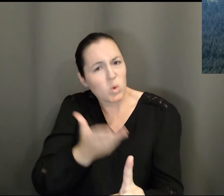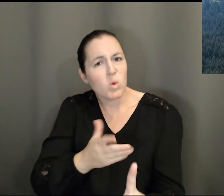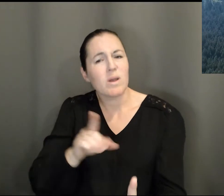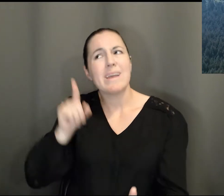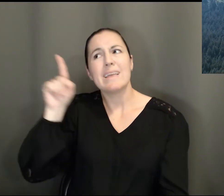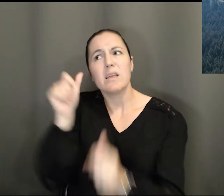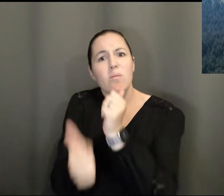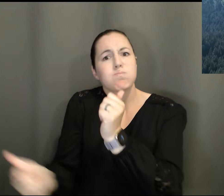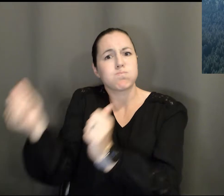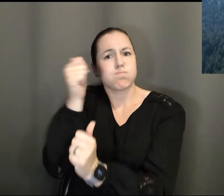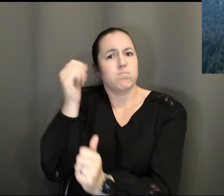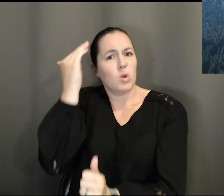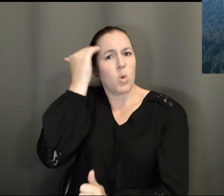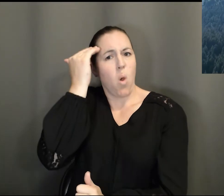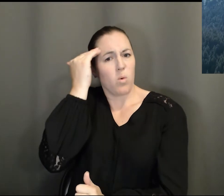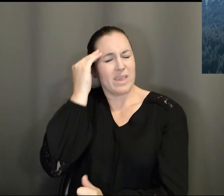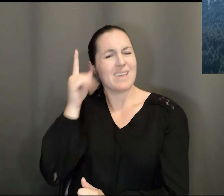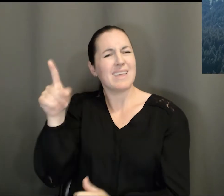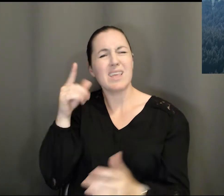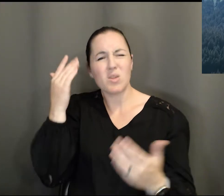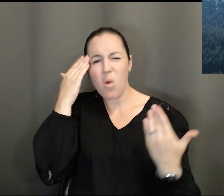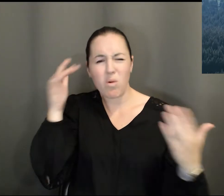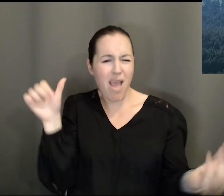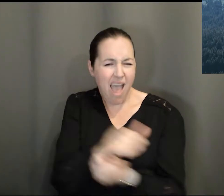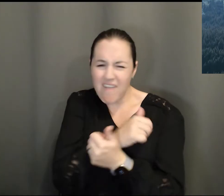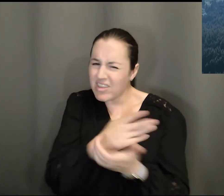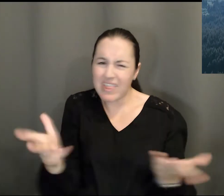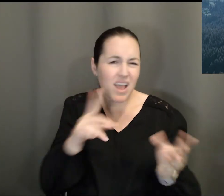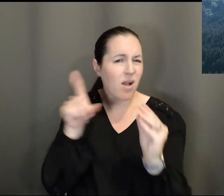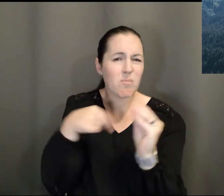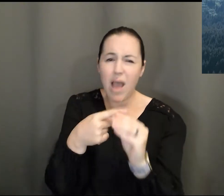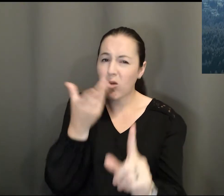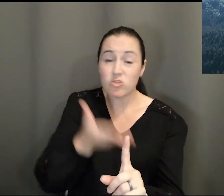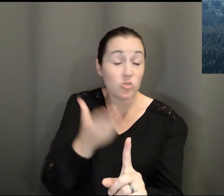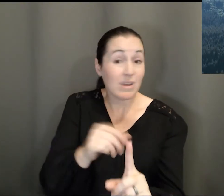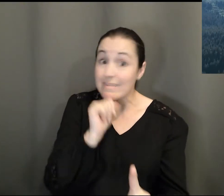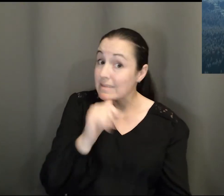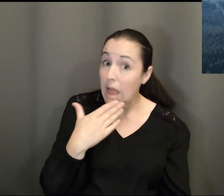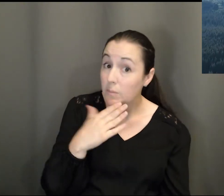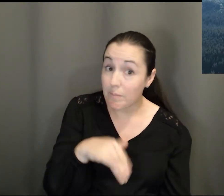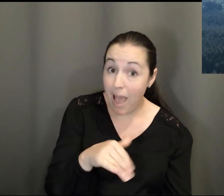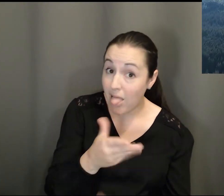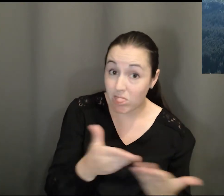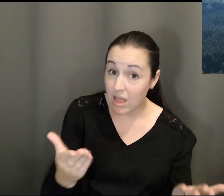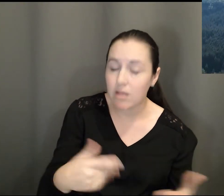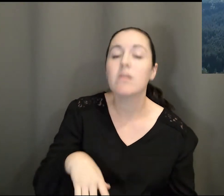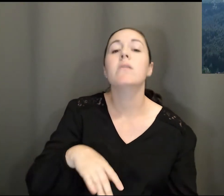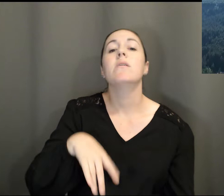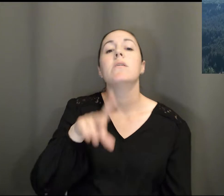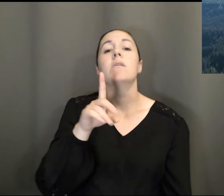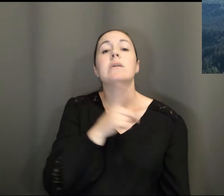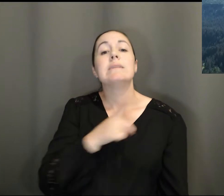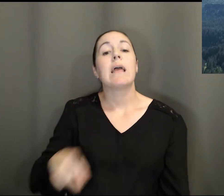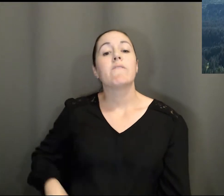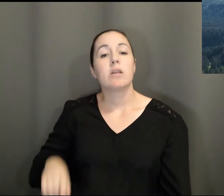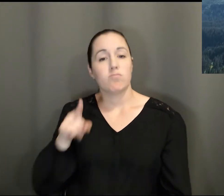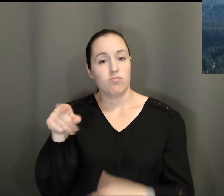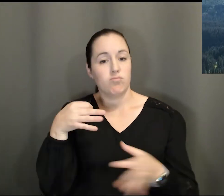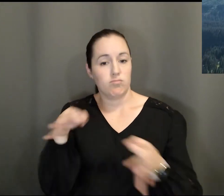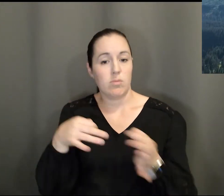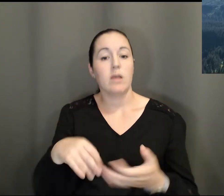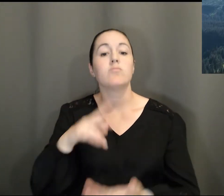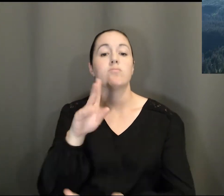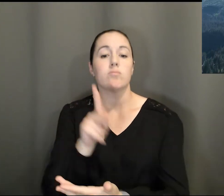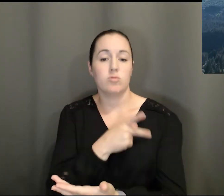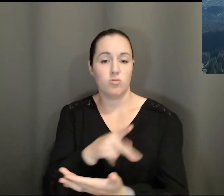You've searched me and You know me. It's interesting that the word that David uses in the original Hebrew language, the word for know that's used